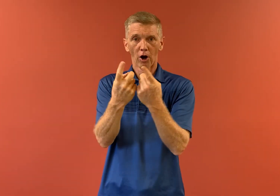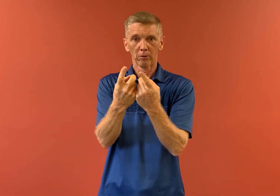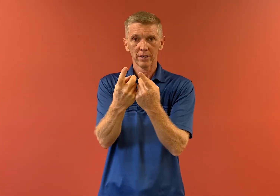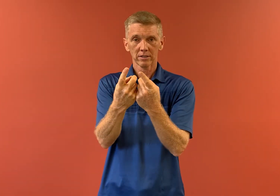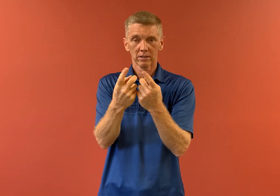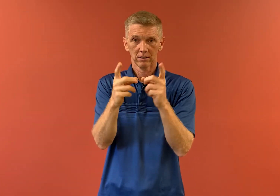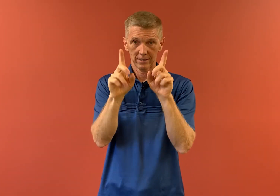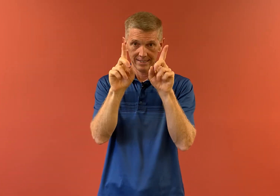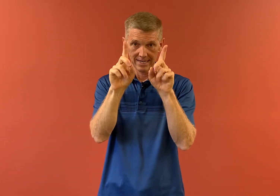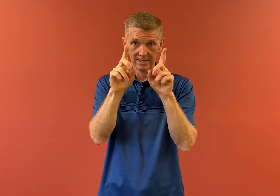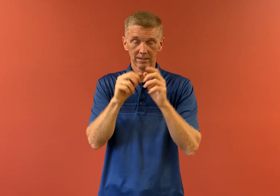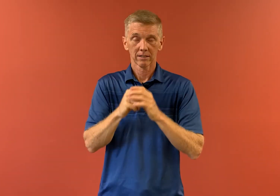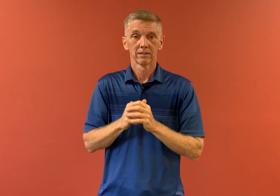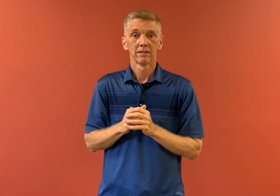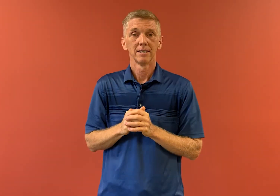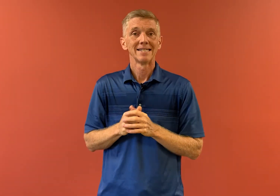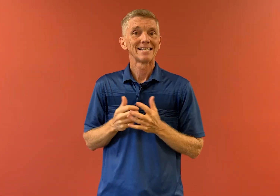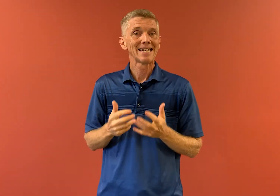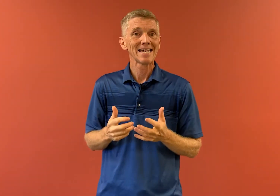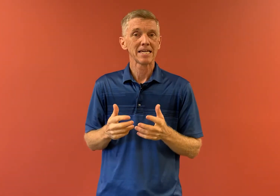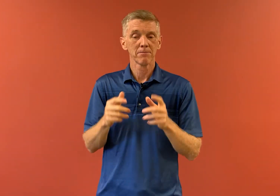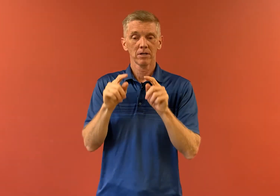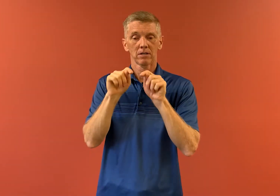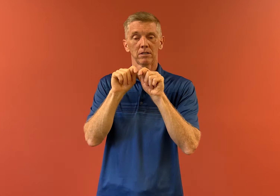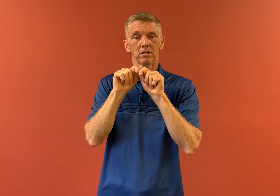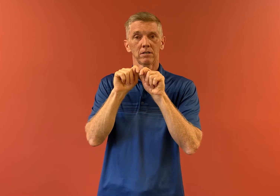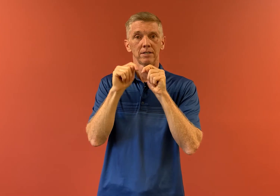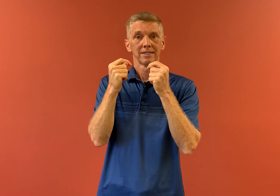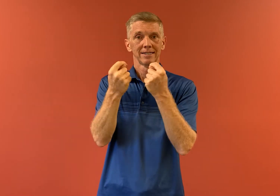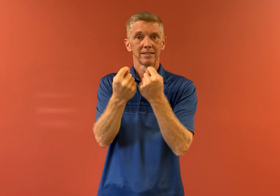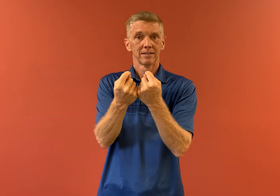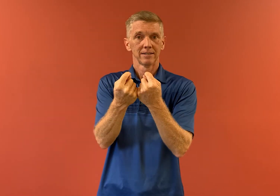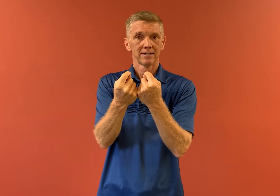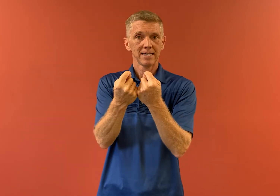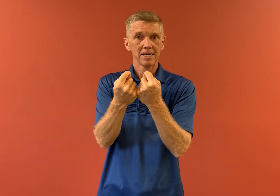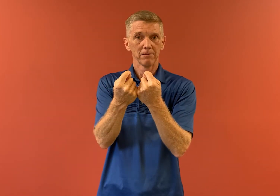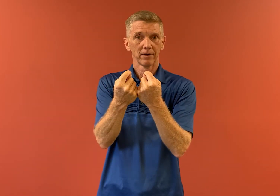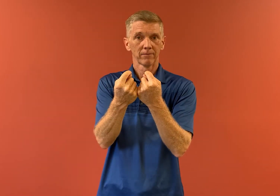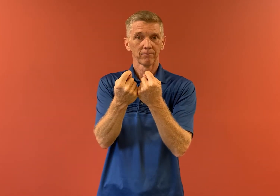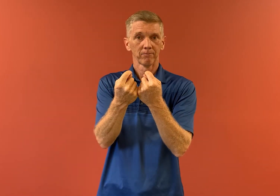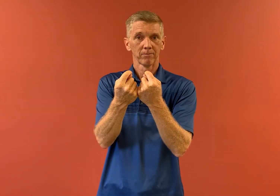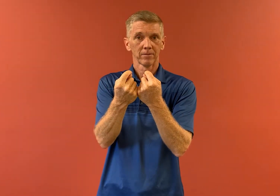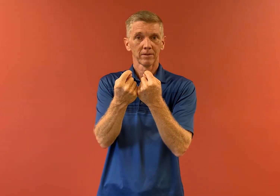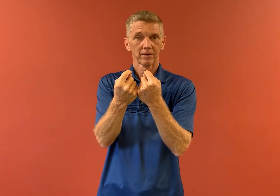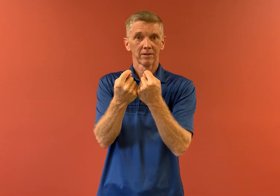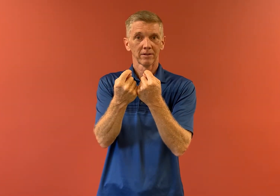Department, D's. Team, team.